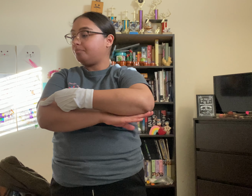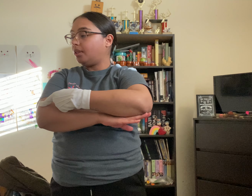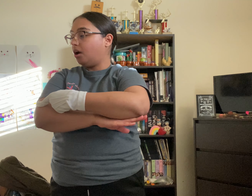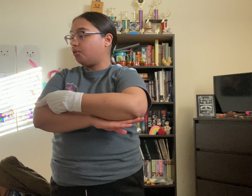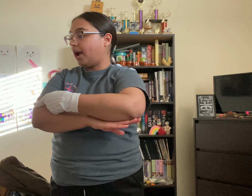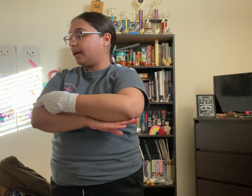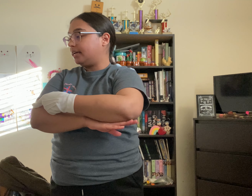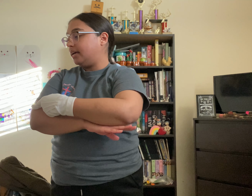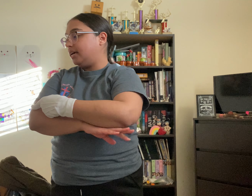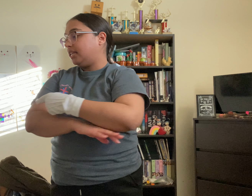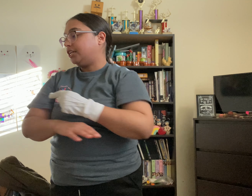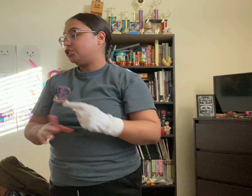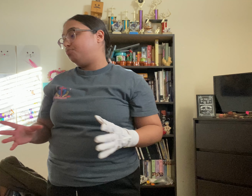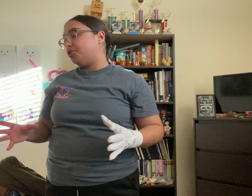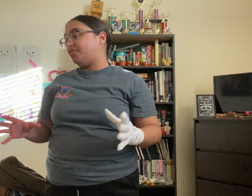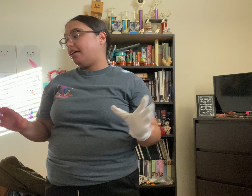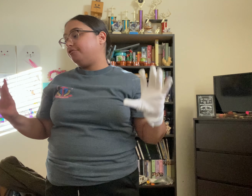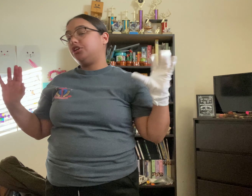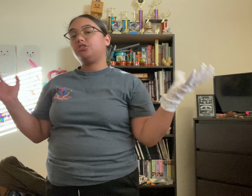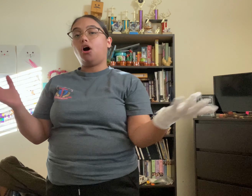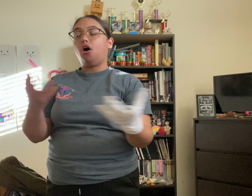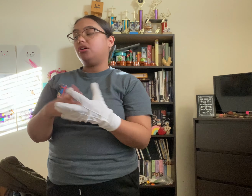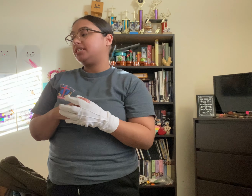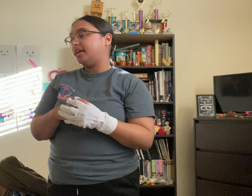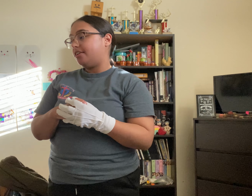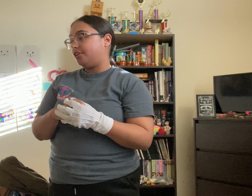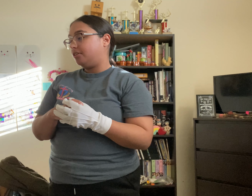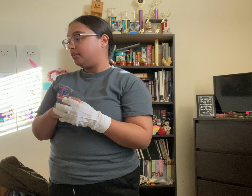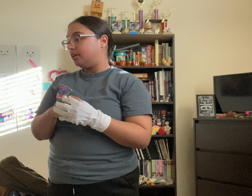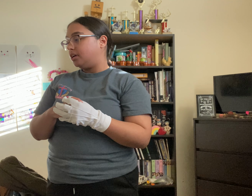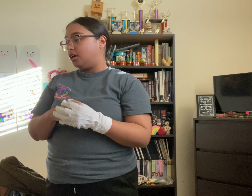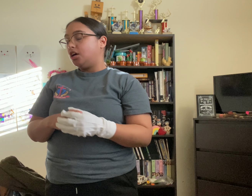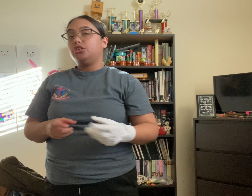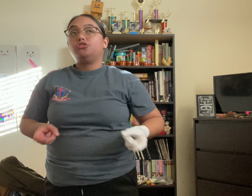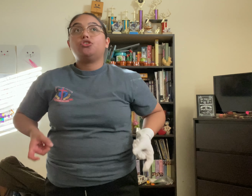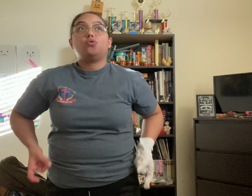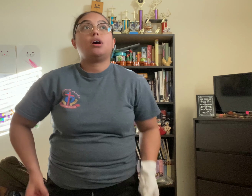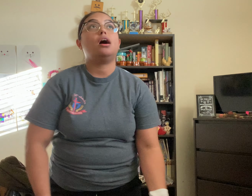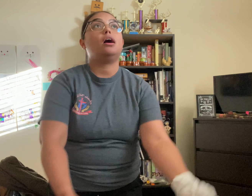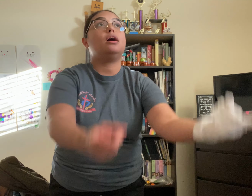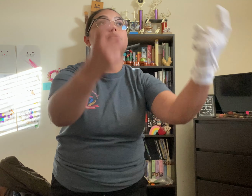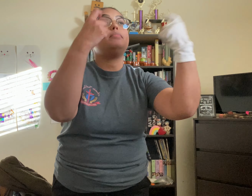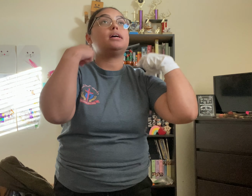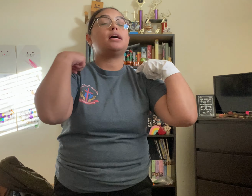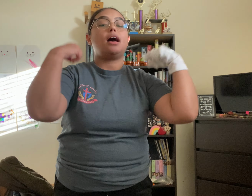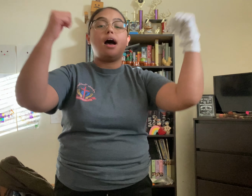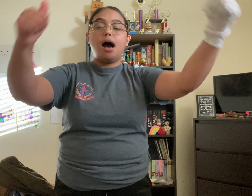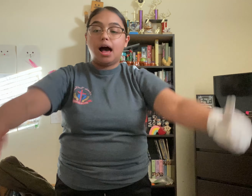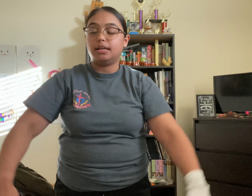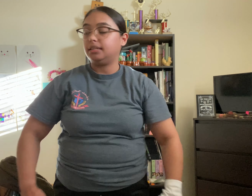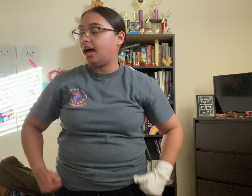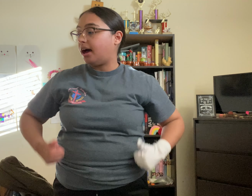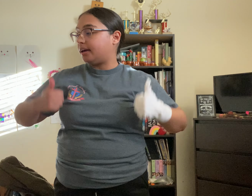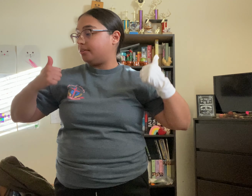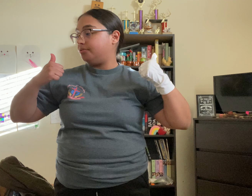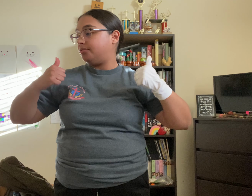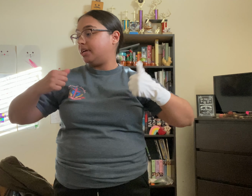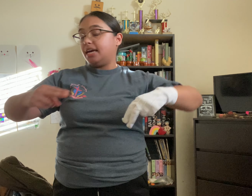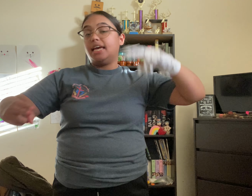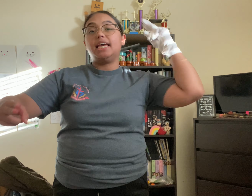All right, let's put that verse all together. So come alive in